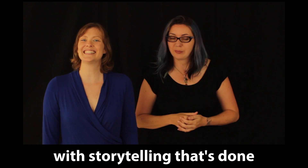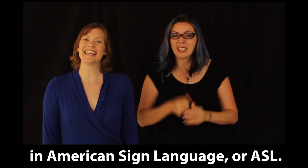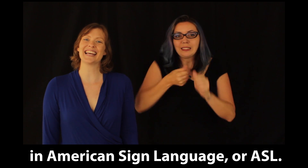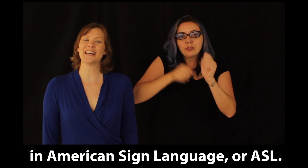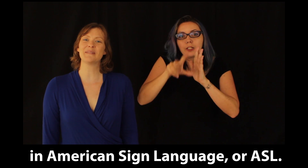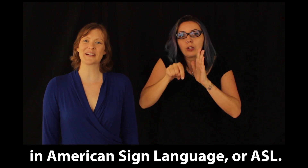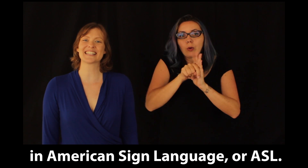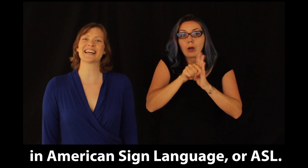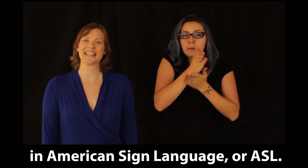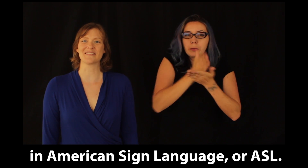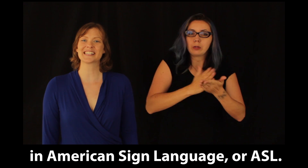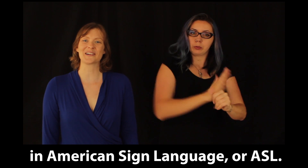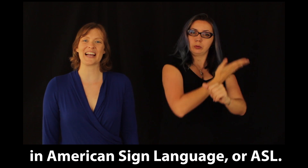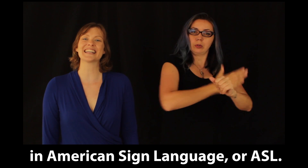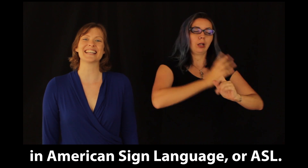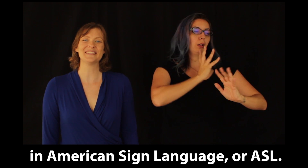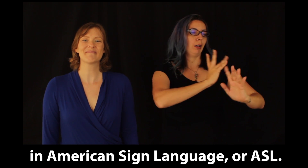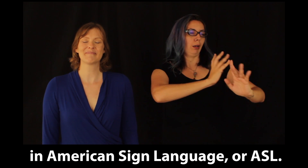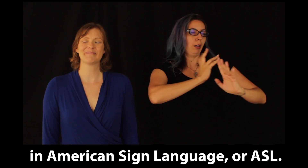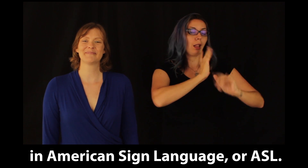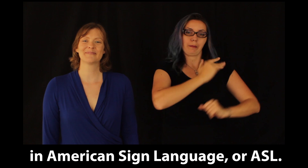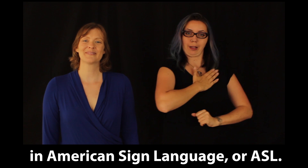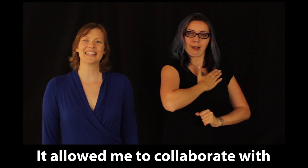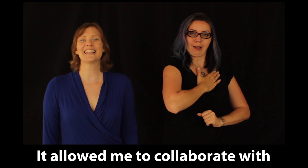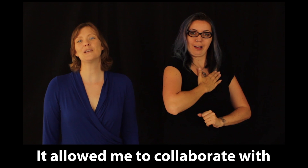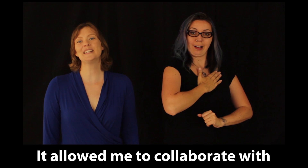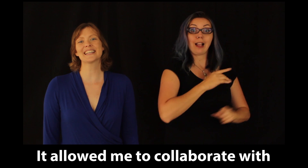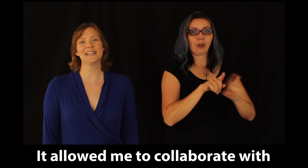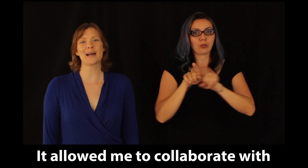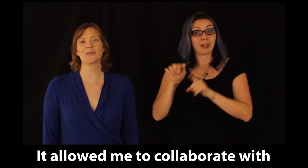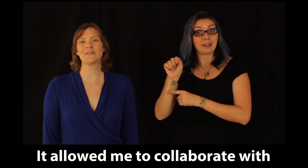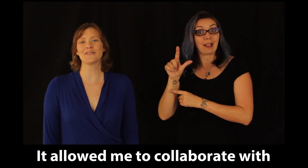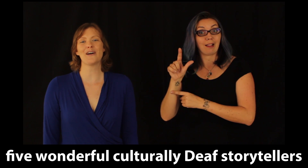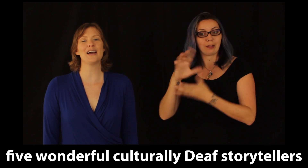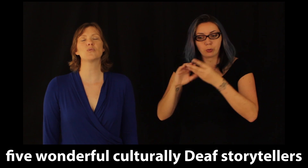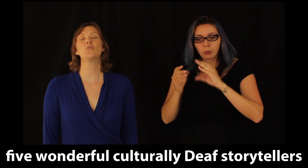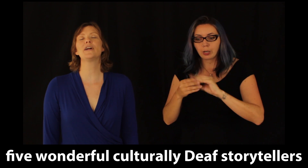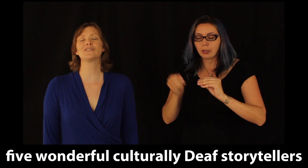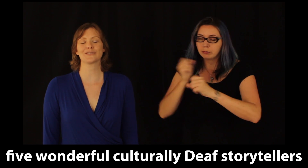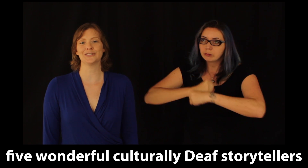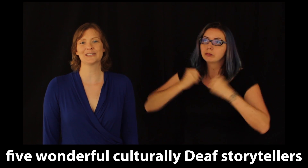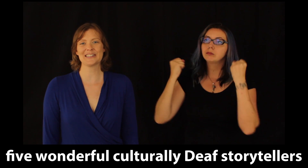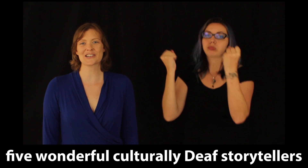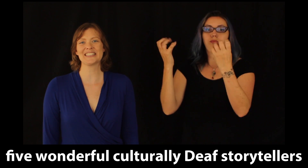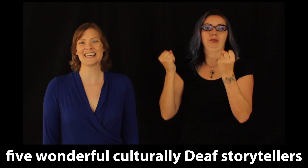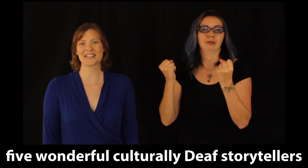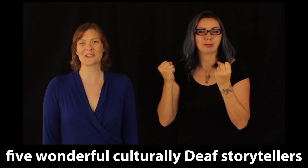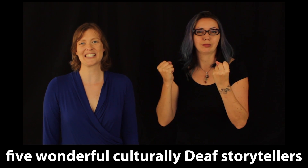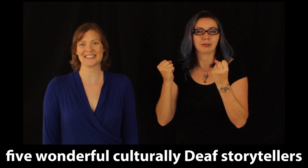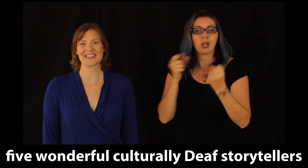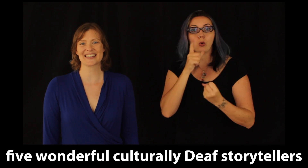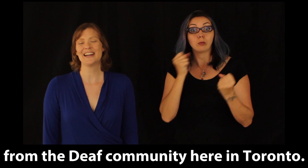that's done in American Sign Language, or ASL. It allowed me to collaborate with 5 wonderful culturally